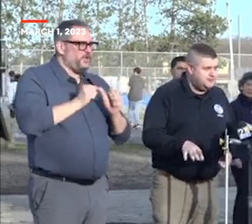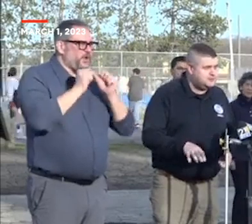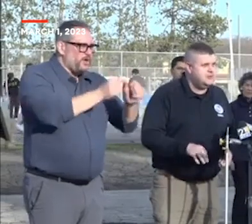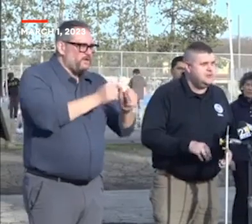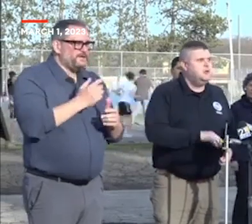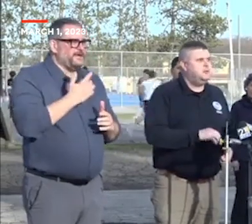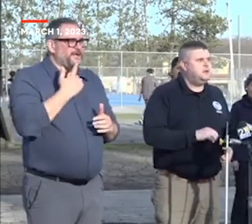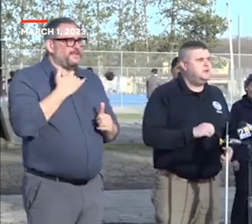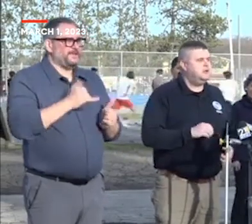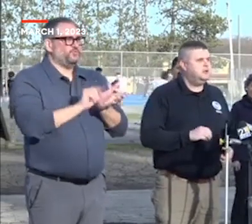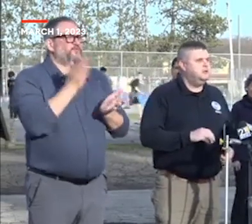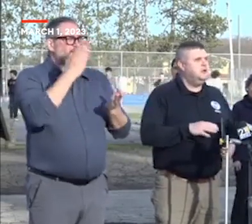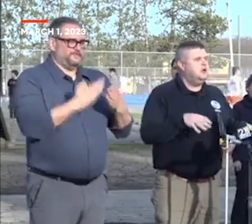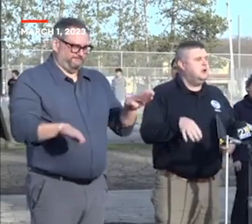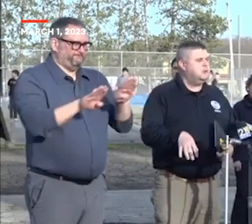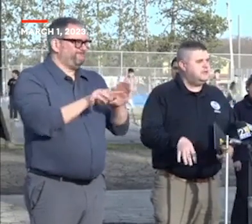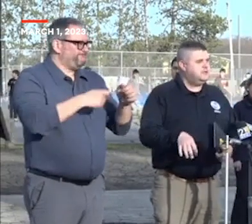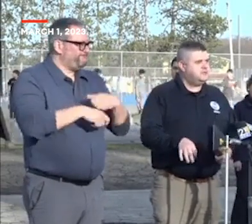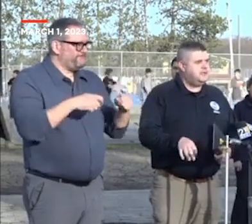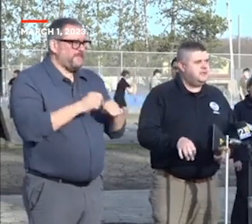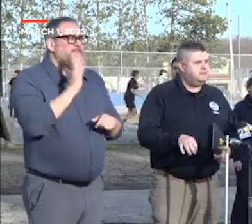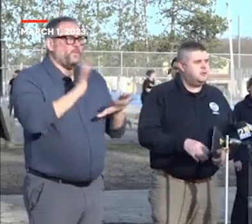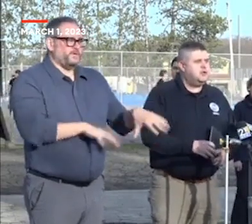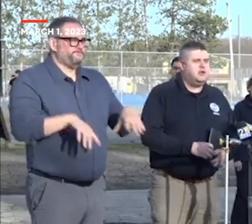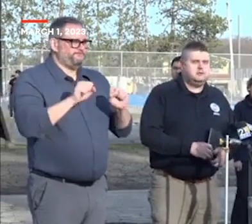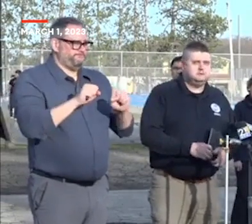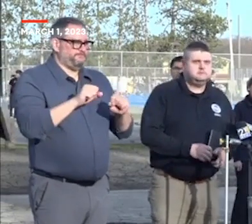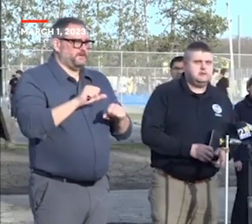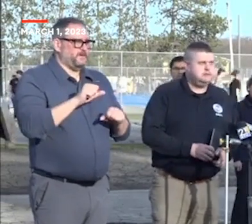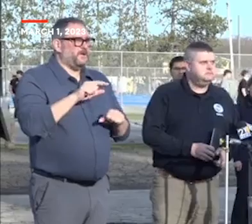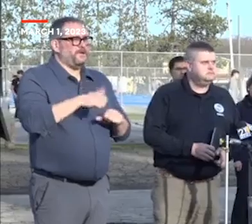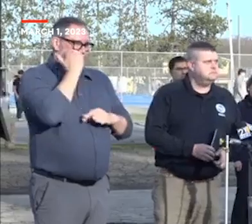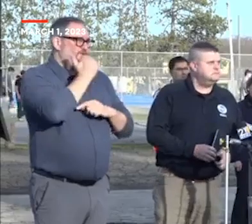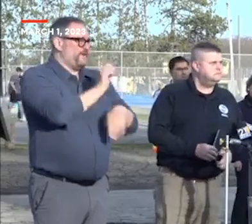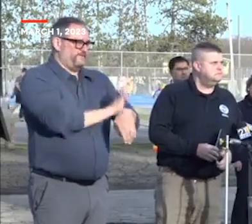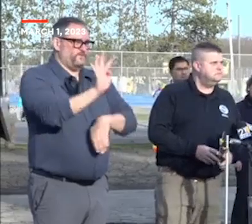finished. We will hold these every day at 4 o'clock. Thank you.